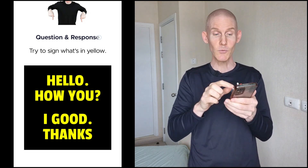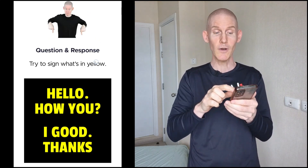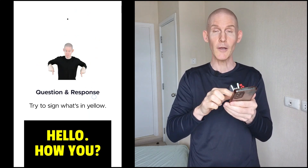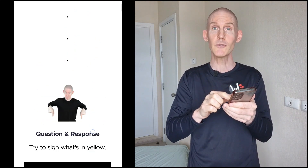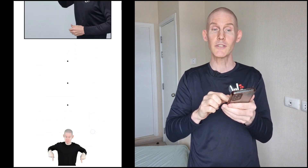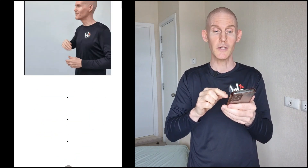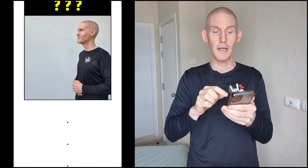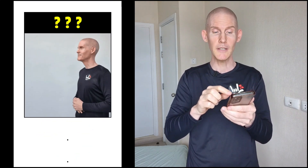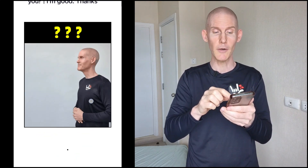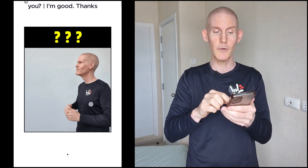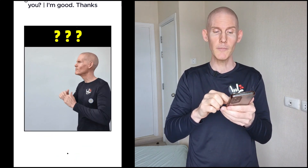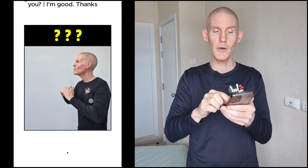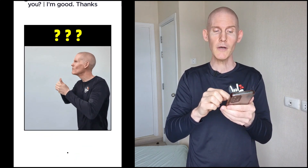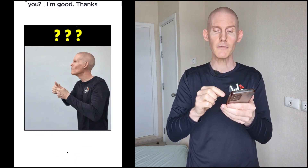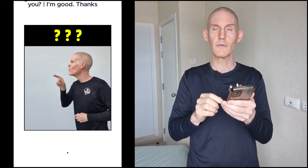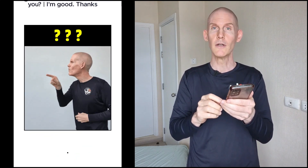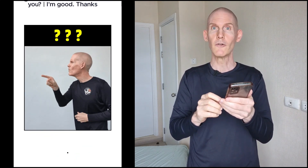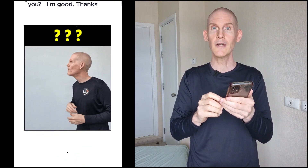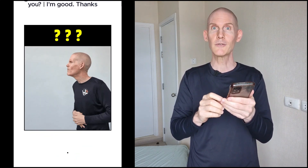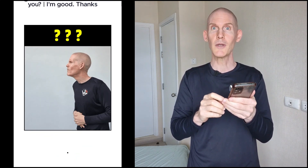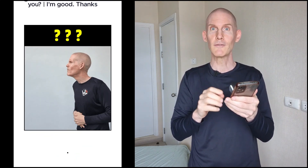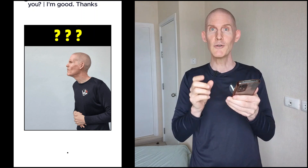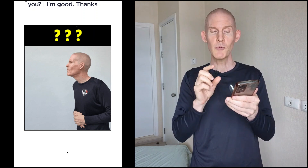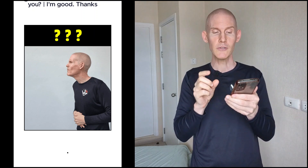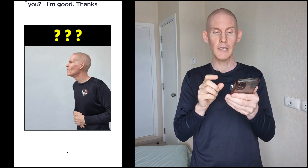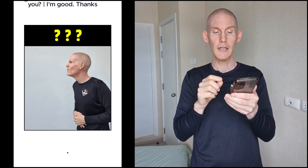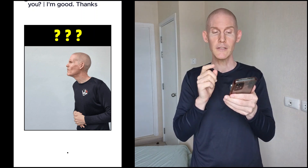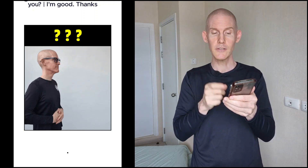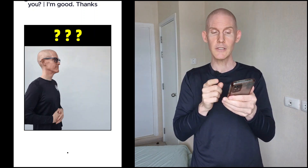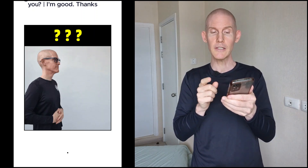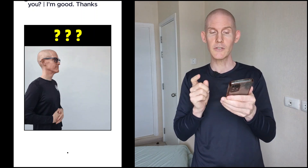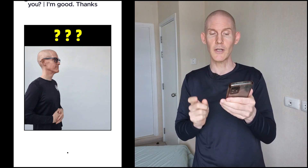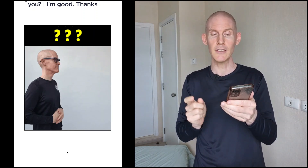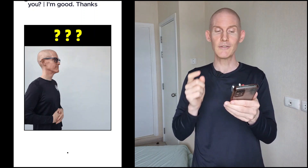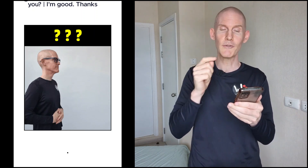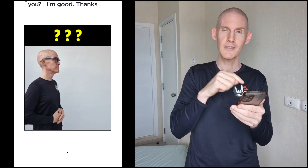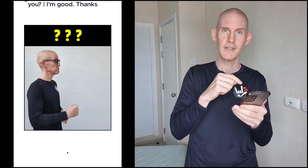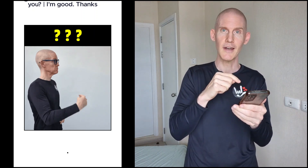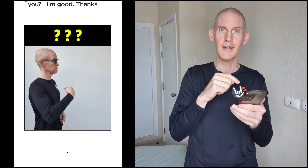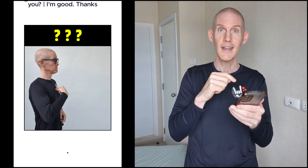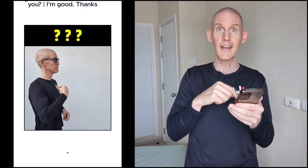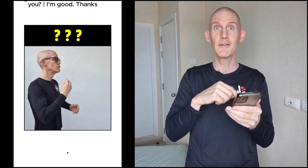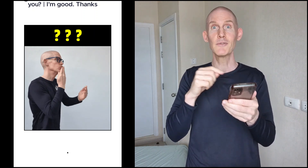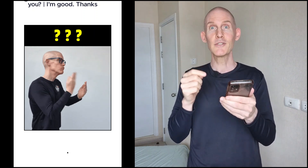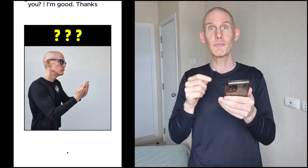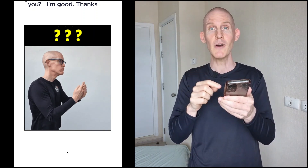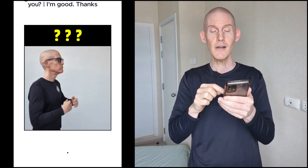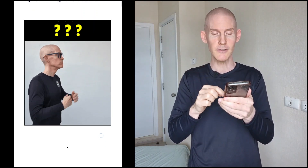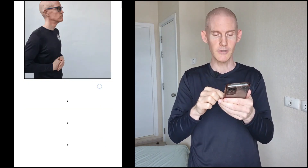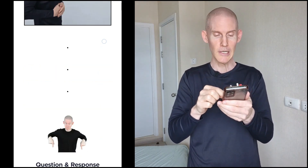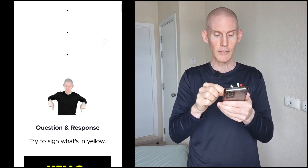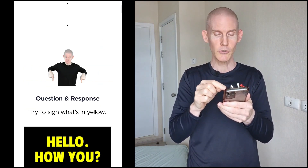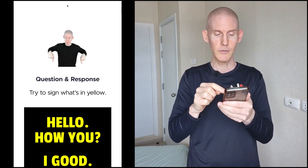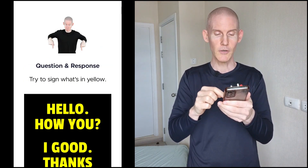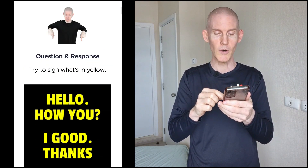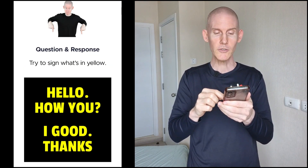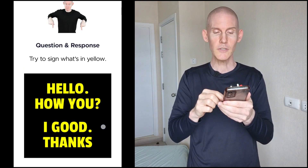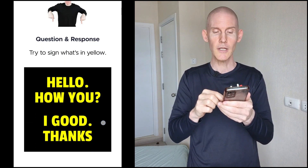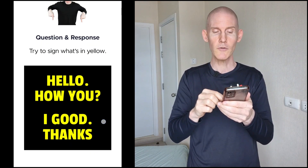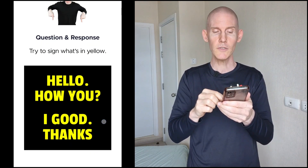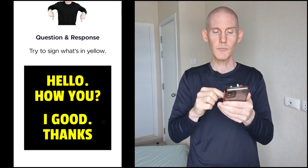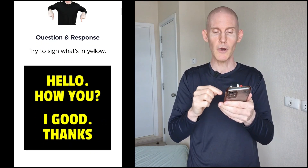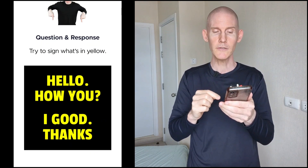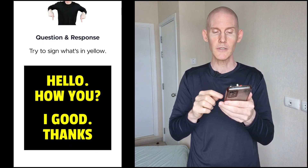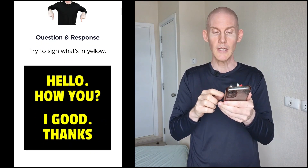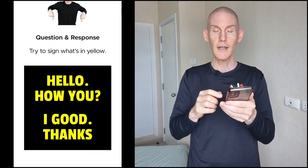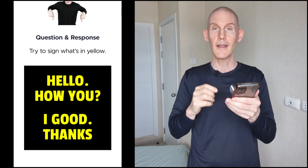that is what I was signing up above, right? So we have two personalities. This guy is signing to this guy, and he responds. So it's a question